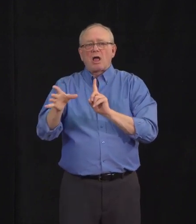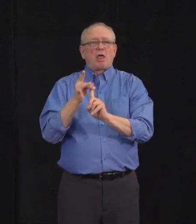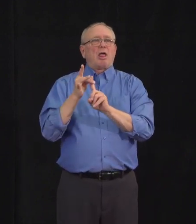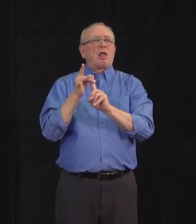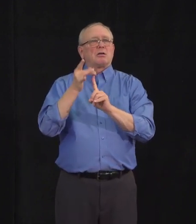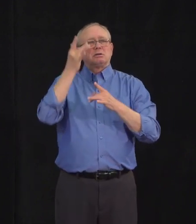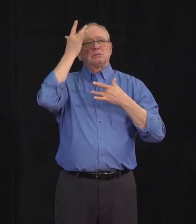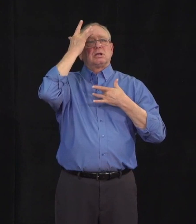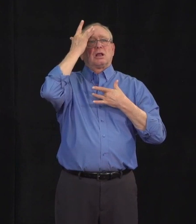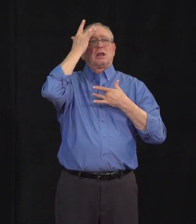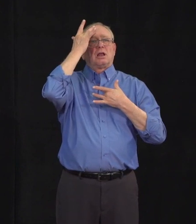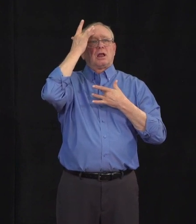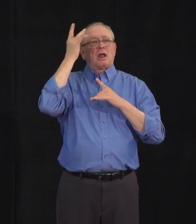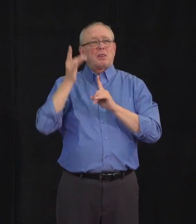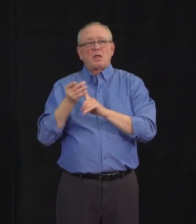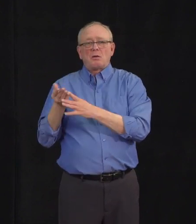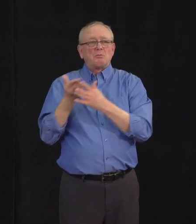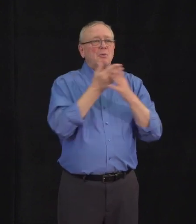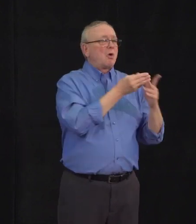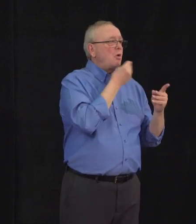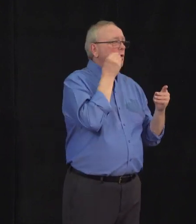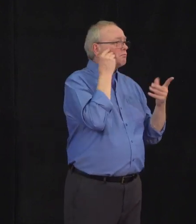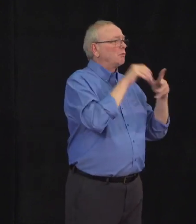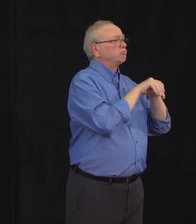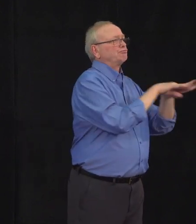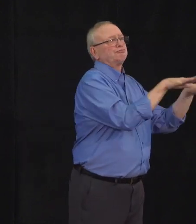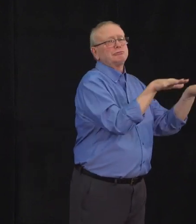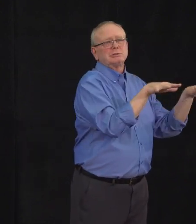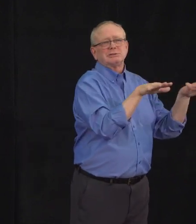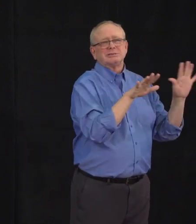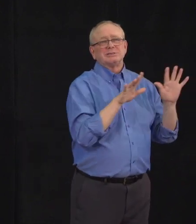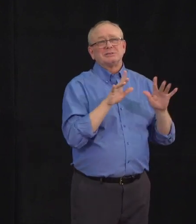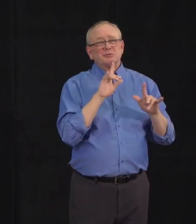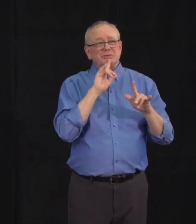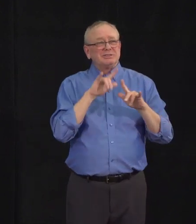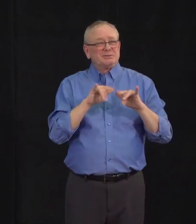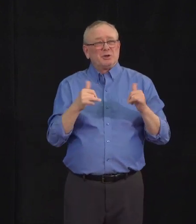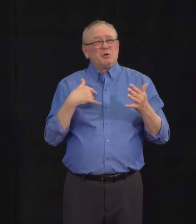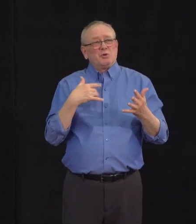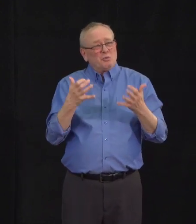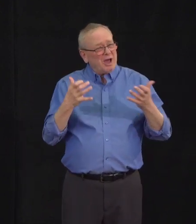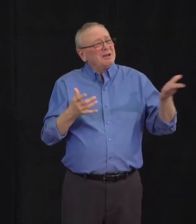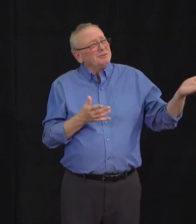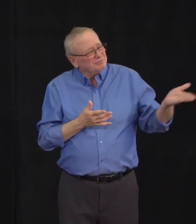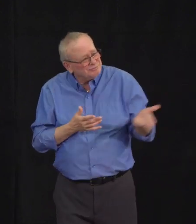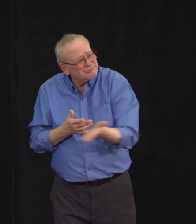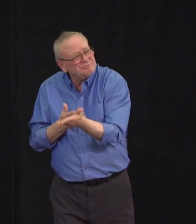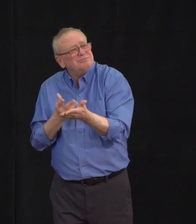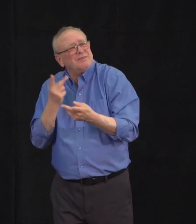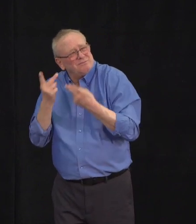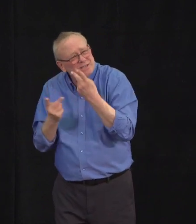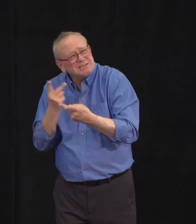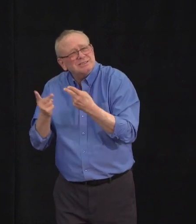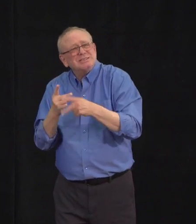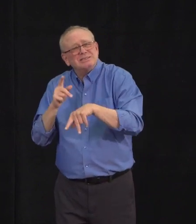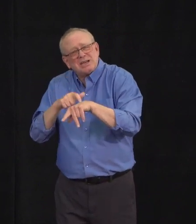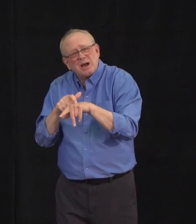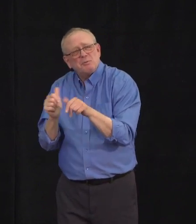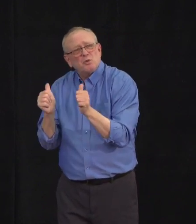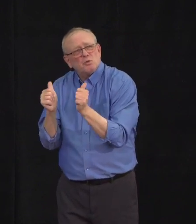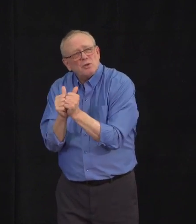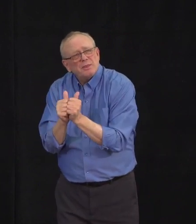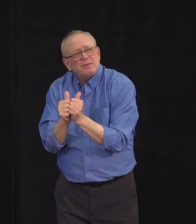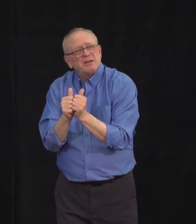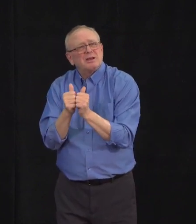and loved ones can spend time together in the last weeks of someone's life. Operator, could you please put